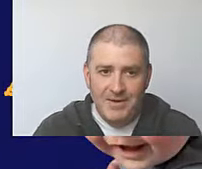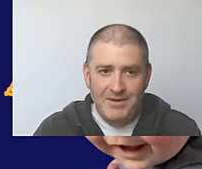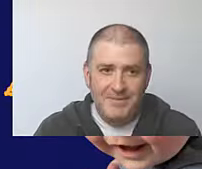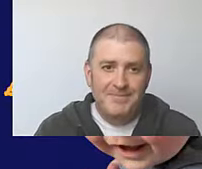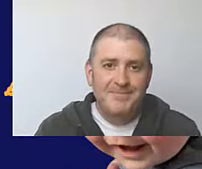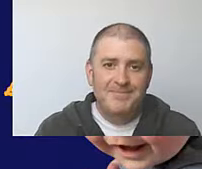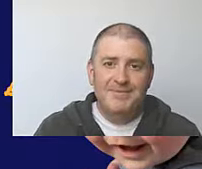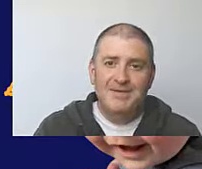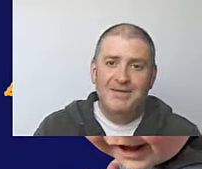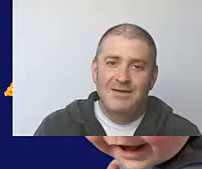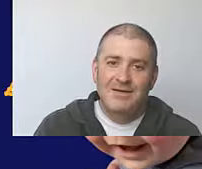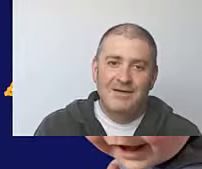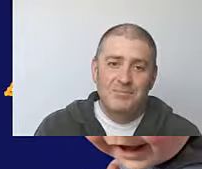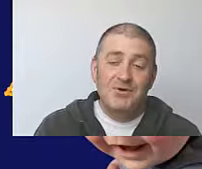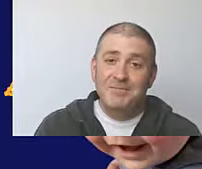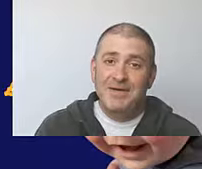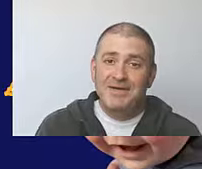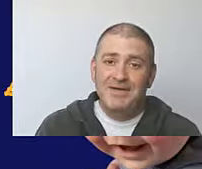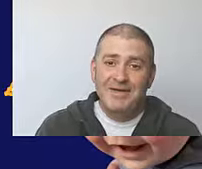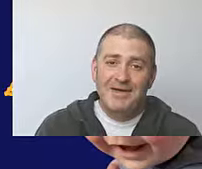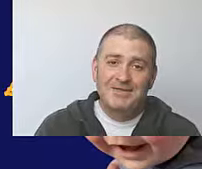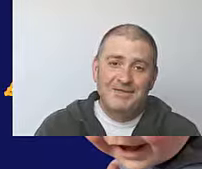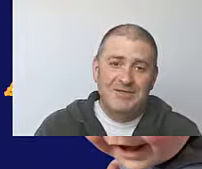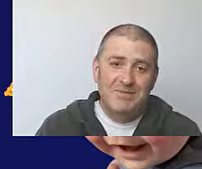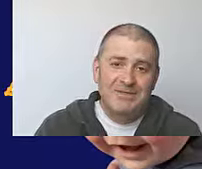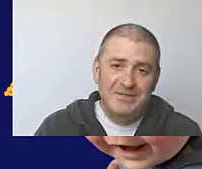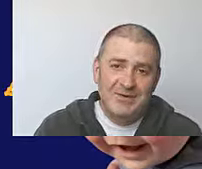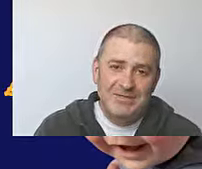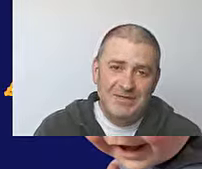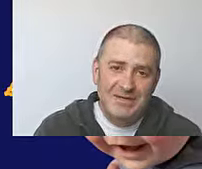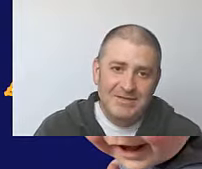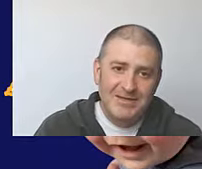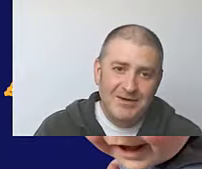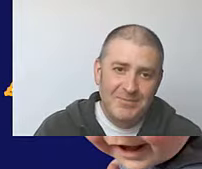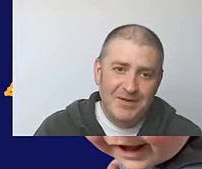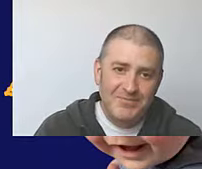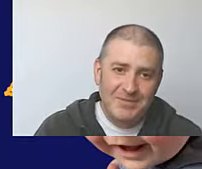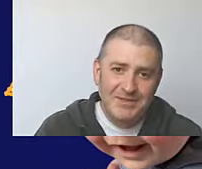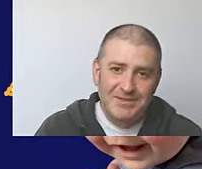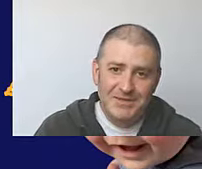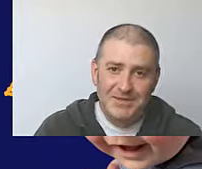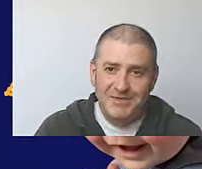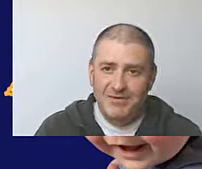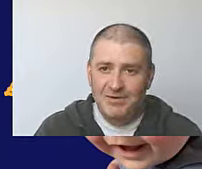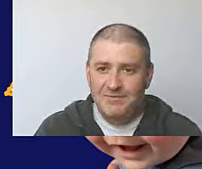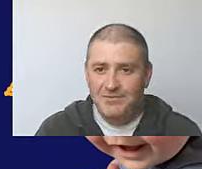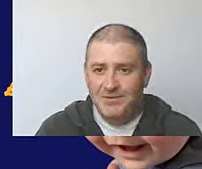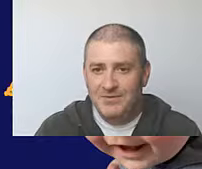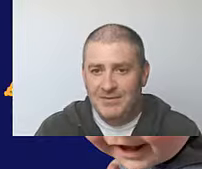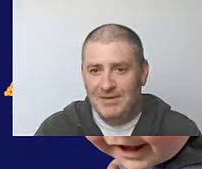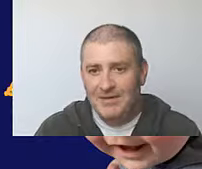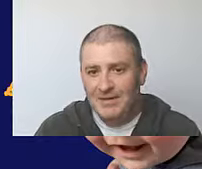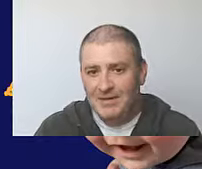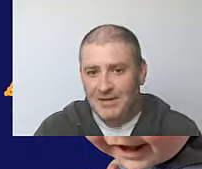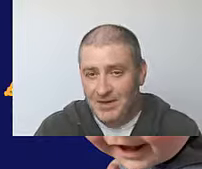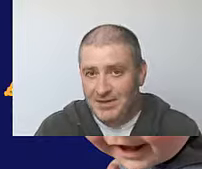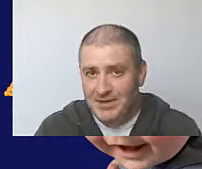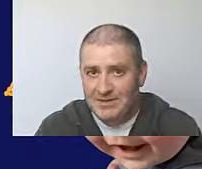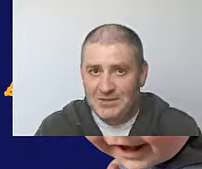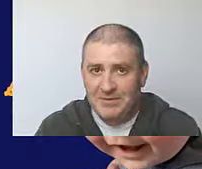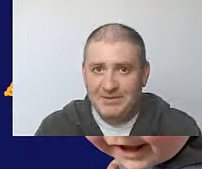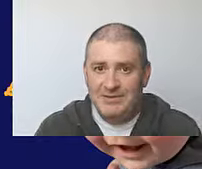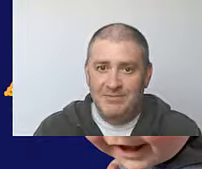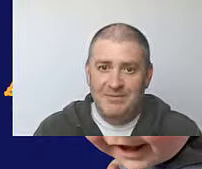Ollie Baker. Morgan Baker, EA's Accessibility Director, is now back from maternity leave after welcoming